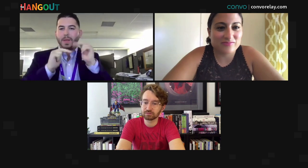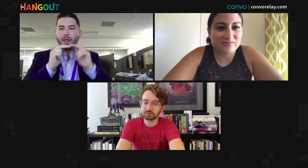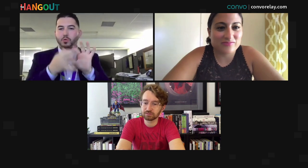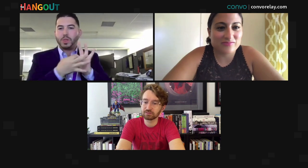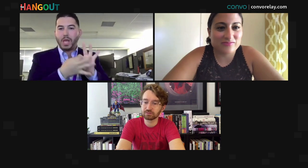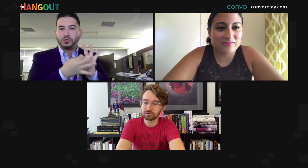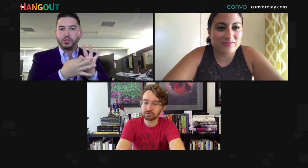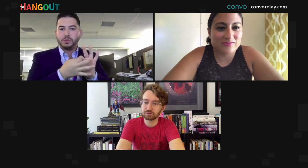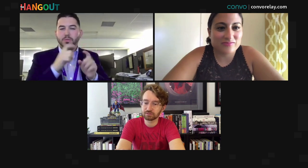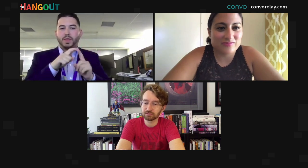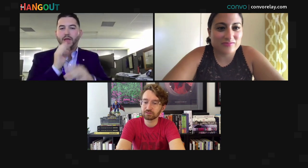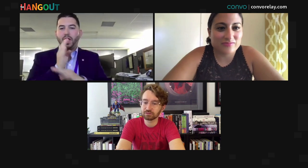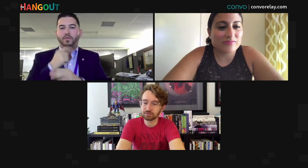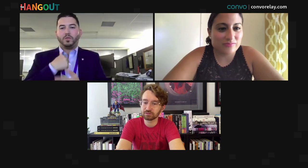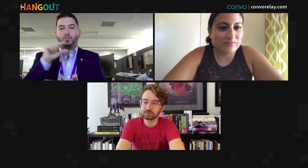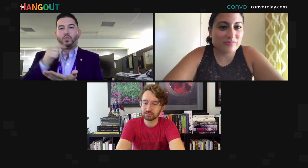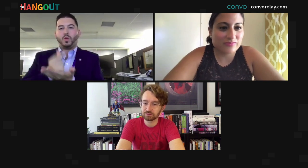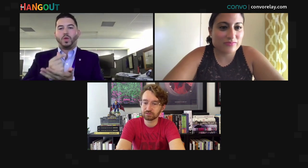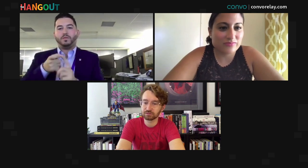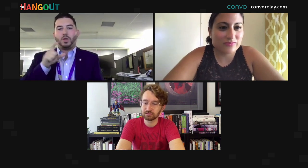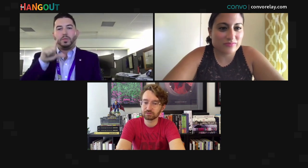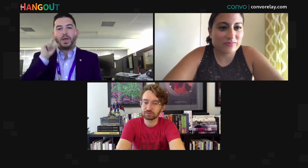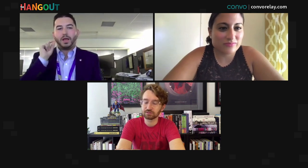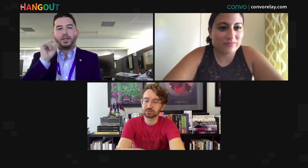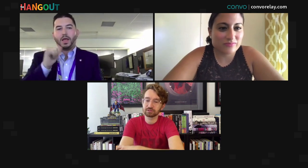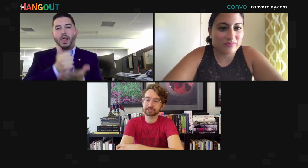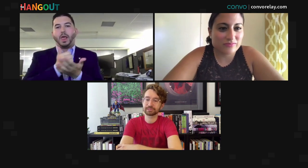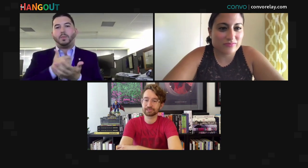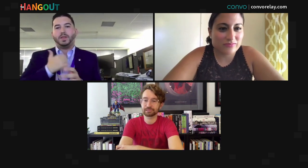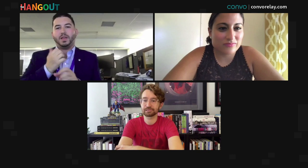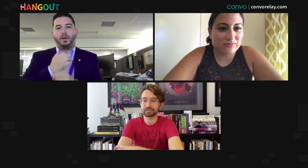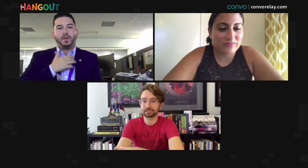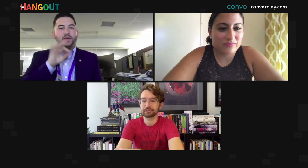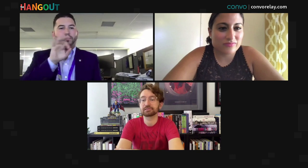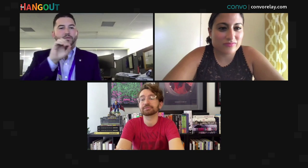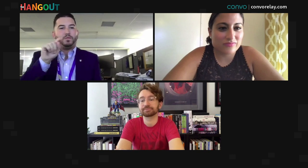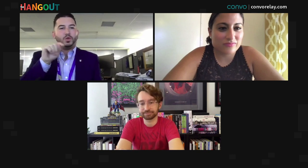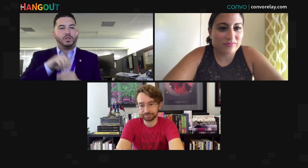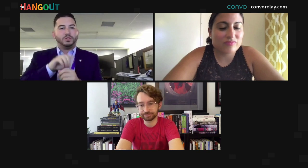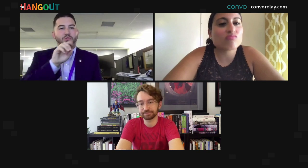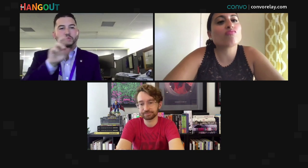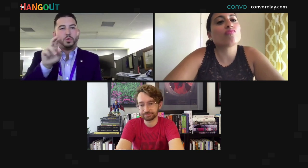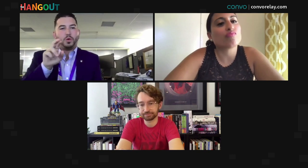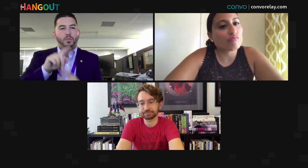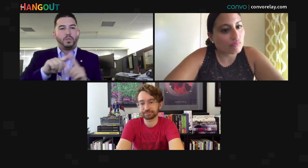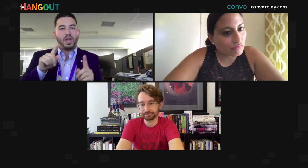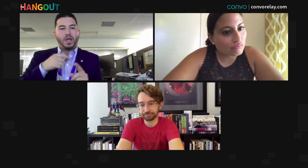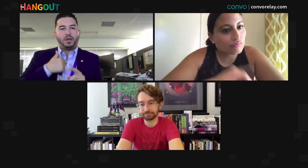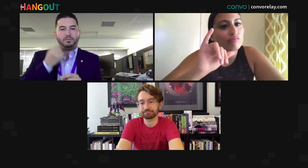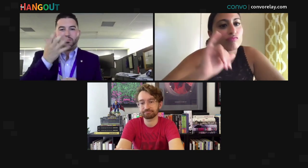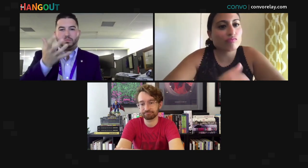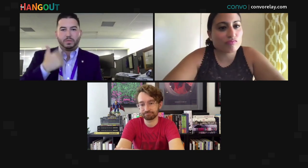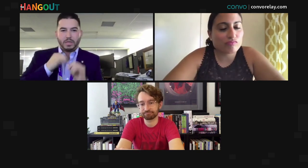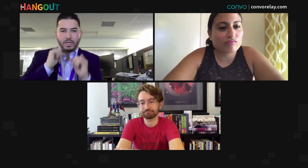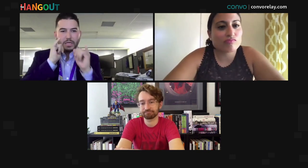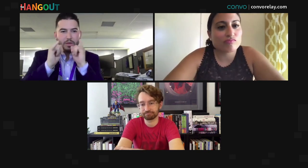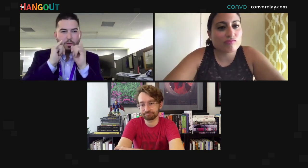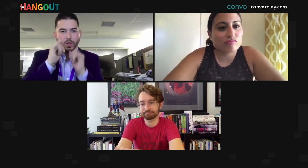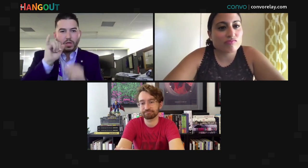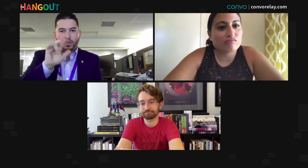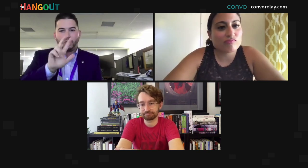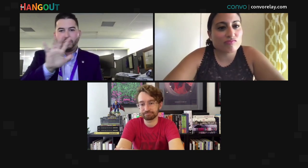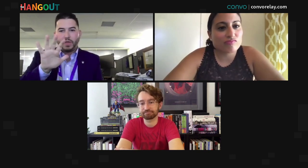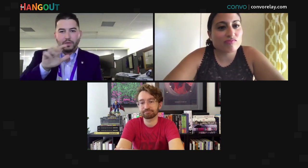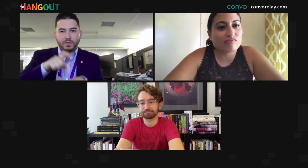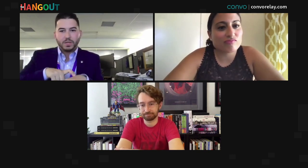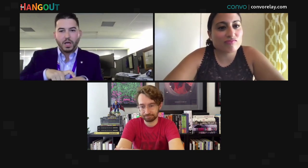well. So with that, or United rather, it's in collaboration with United. So I graduated from Gallaudet University. And from that internship, I